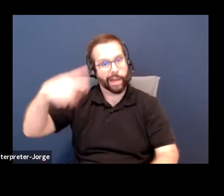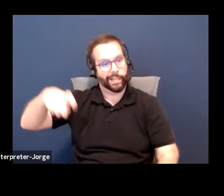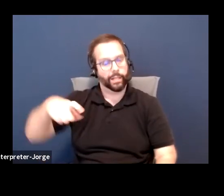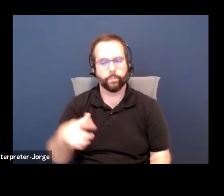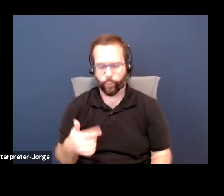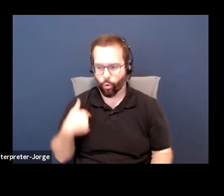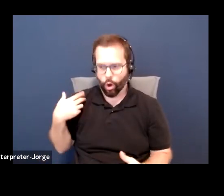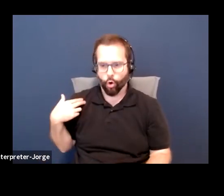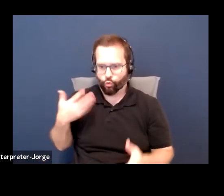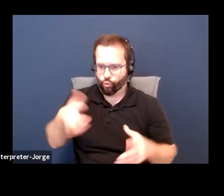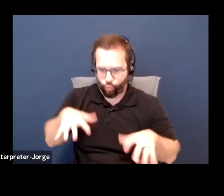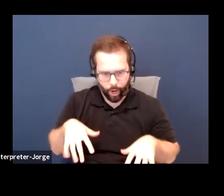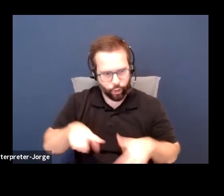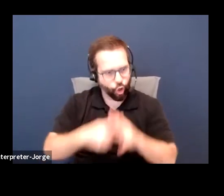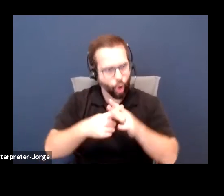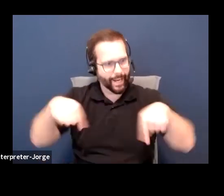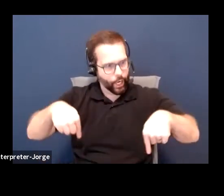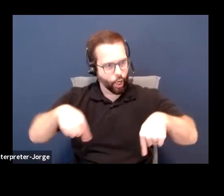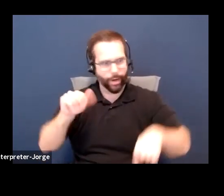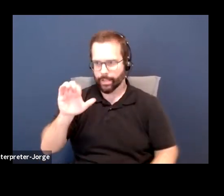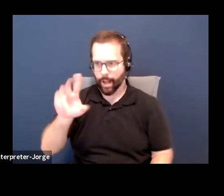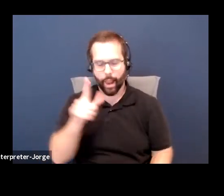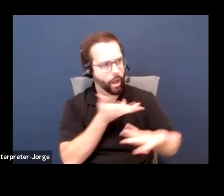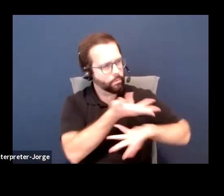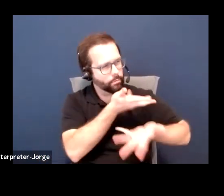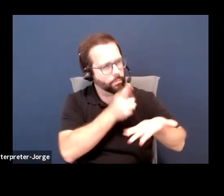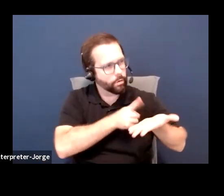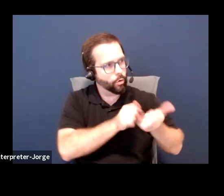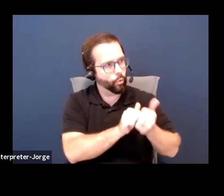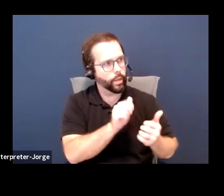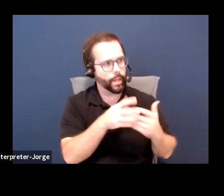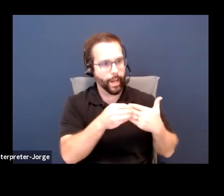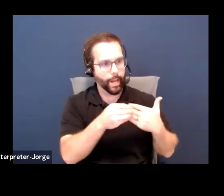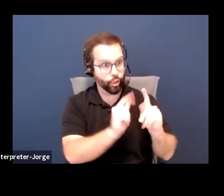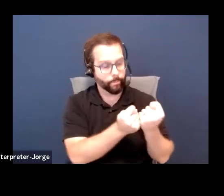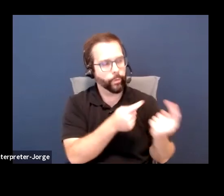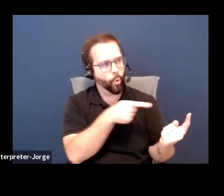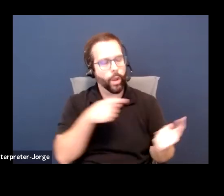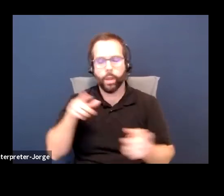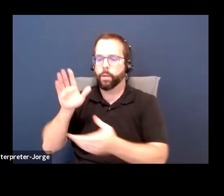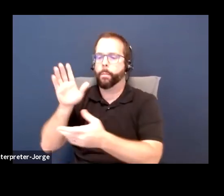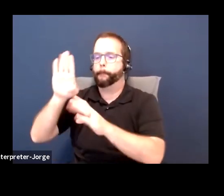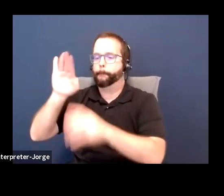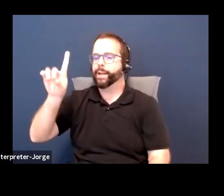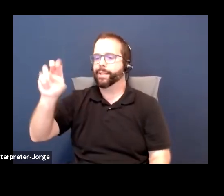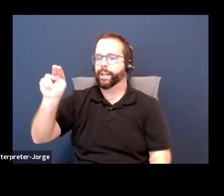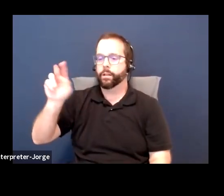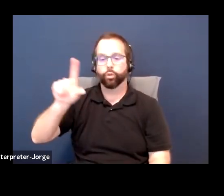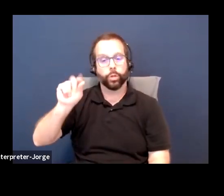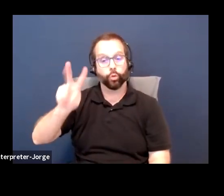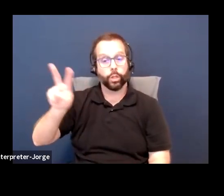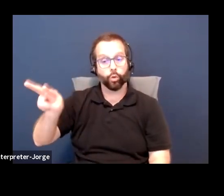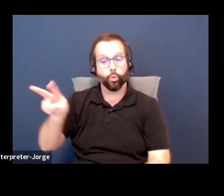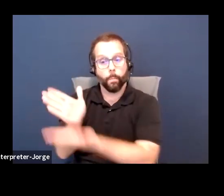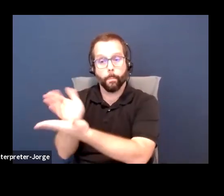with the leadership team on putting together President Biden's fiscal year 22 budget, we pushed so